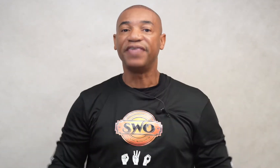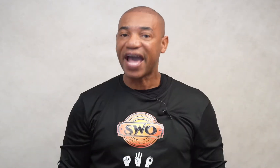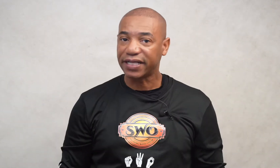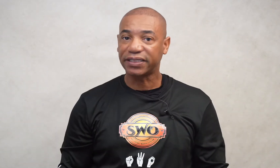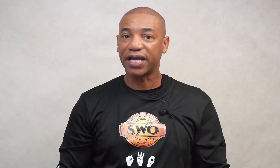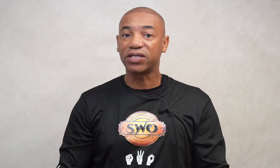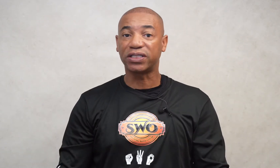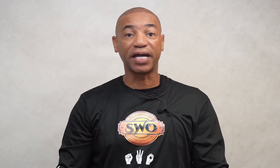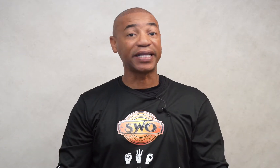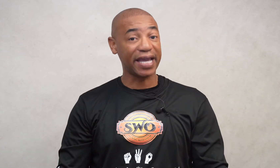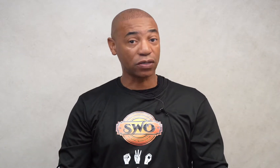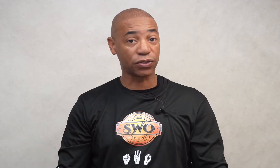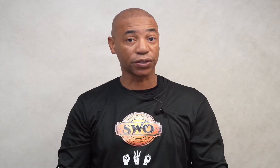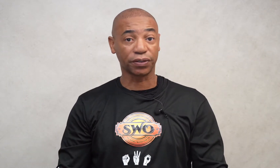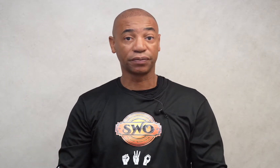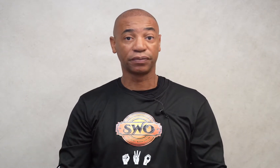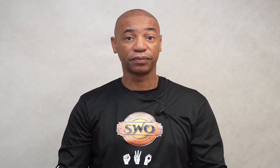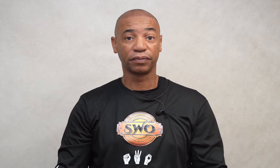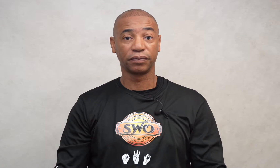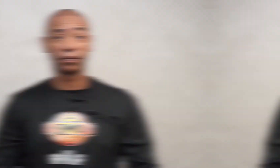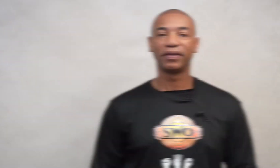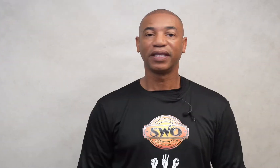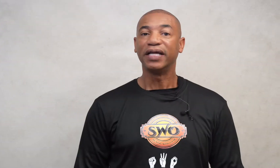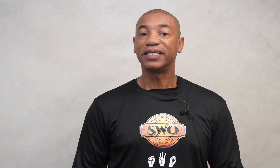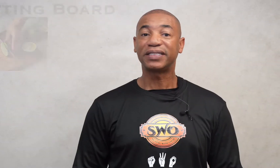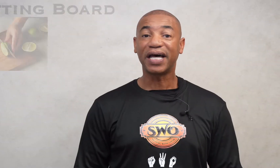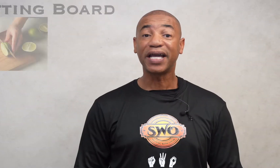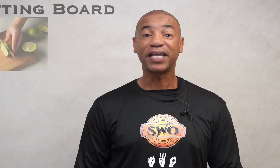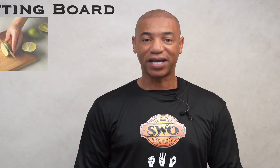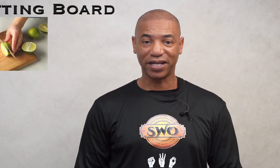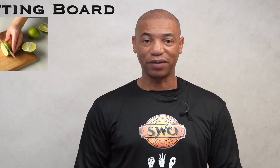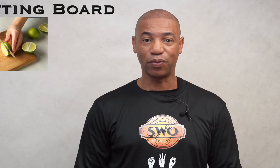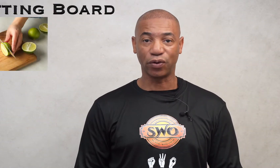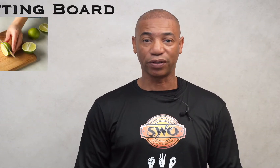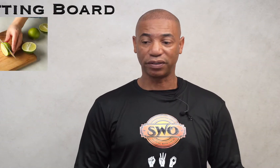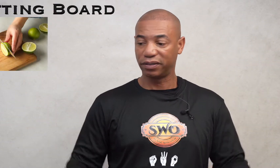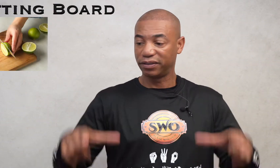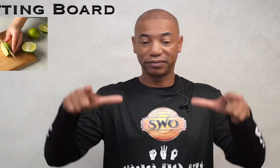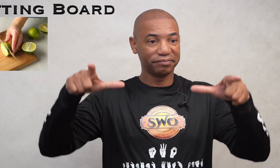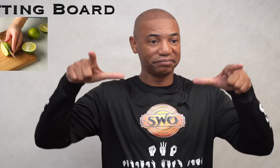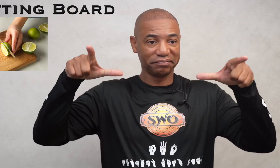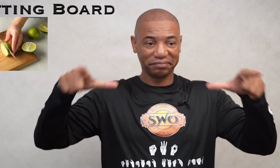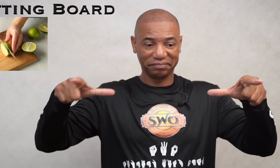That is how you sign counter. The sign cutting board.